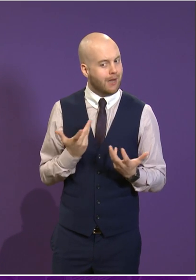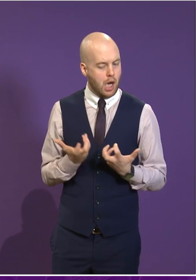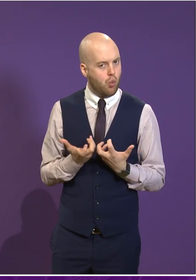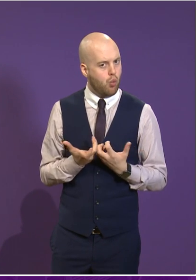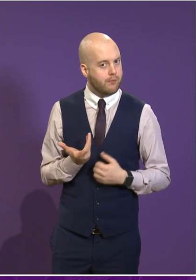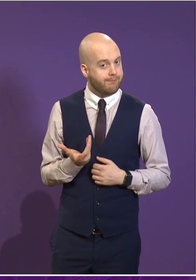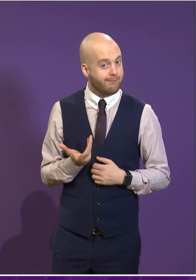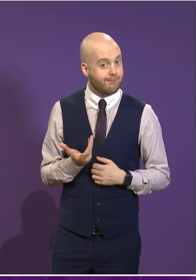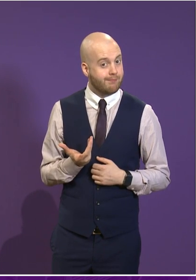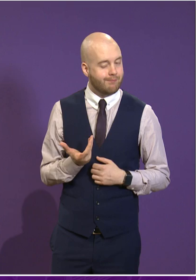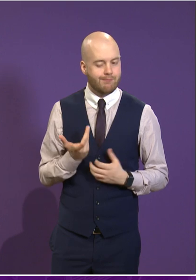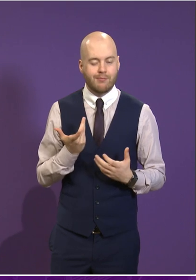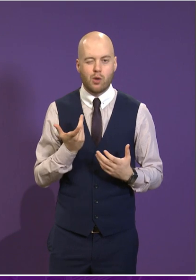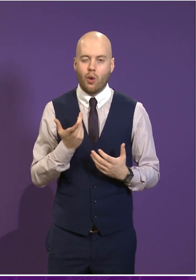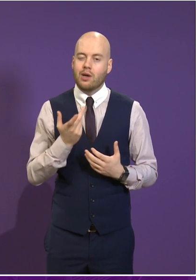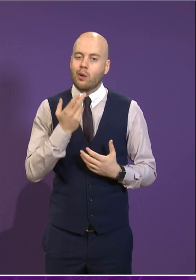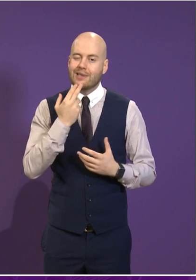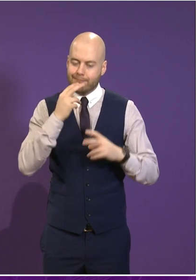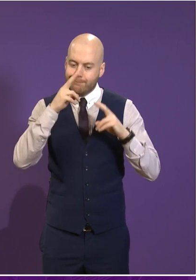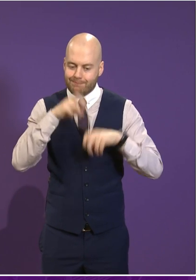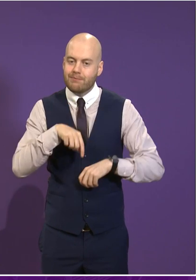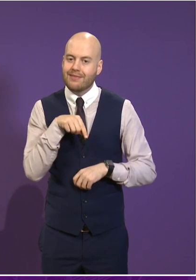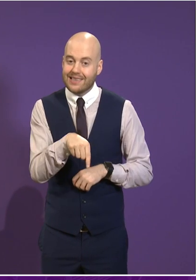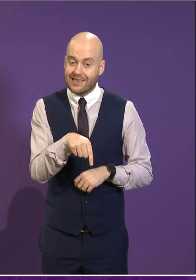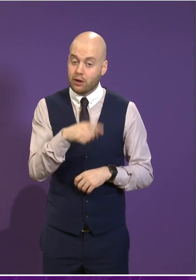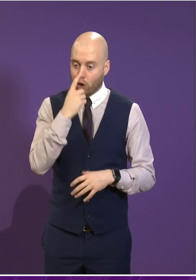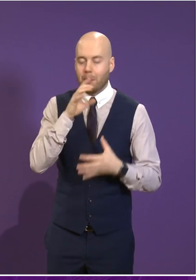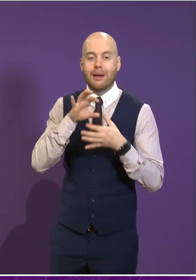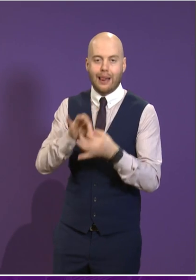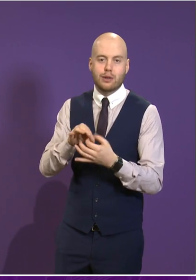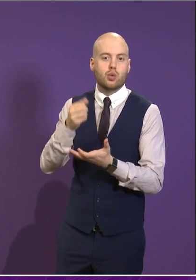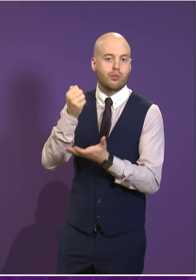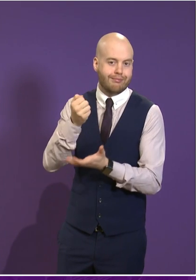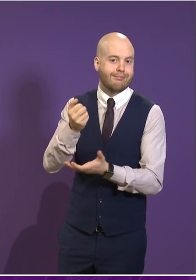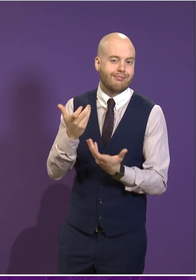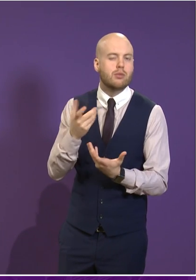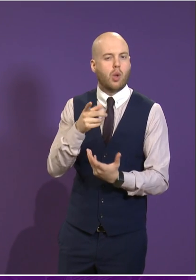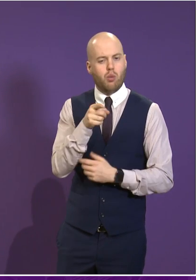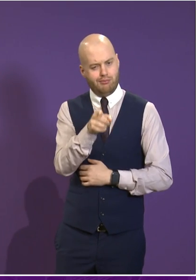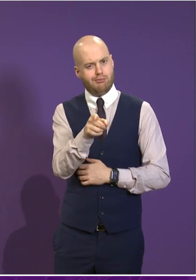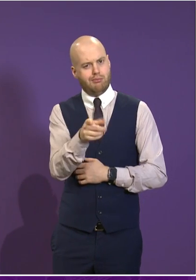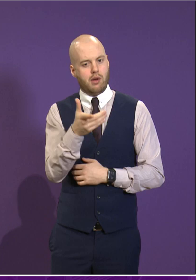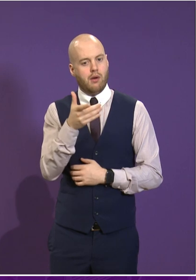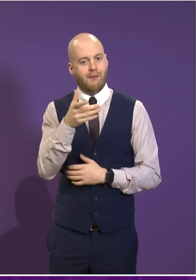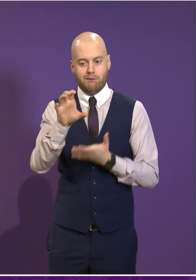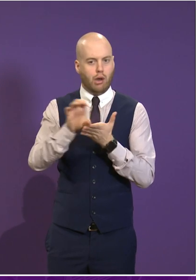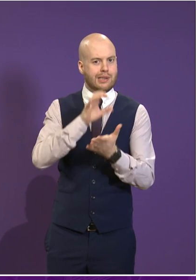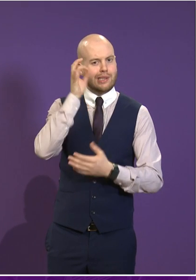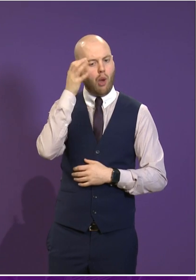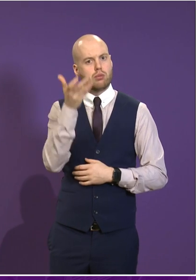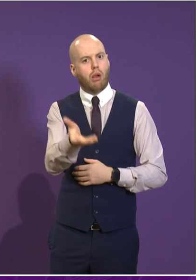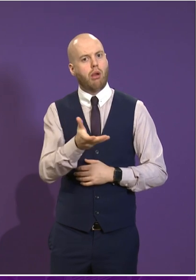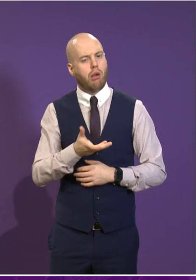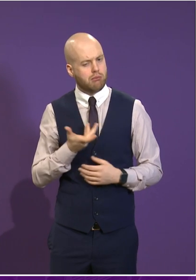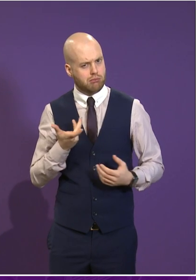astronomical, almost prohibitive amount of expenditure. So as a funding council in particular, what are you doing to